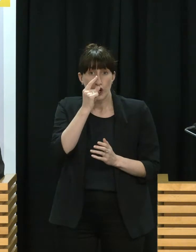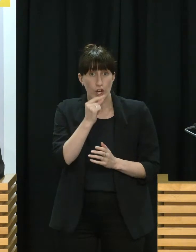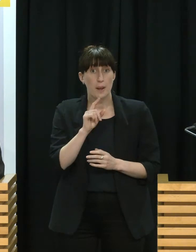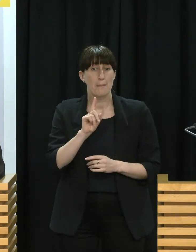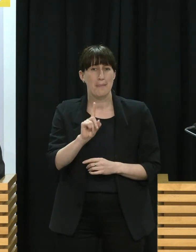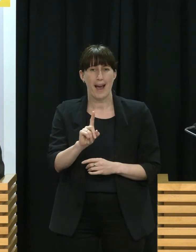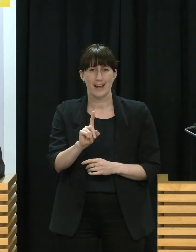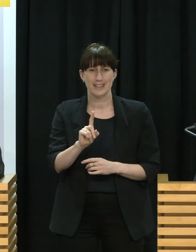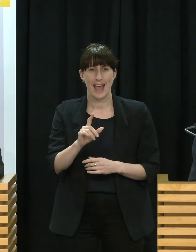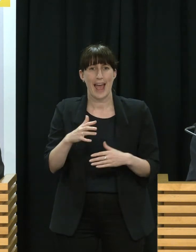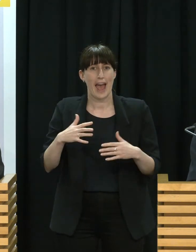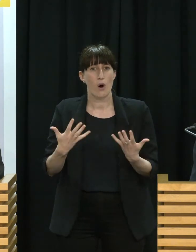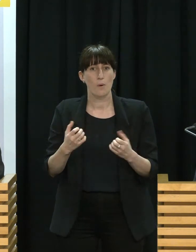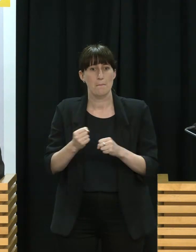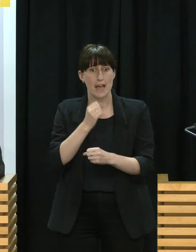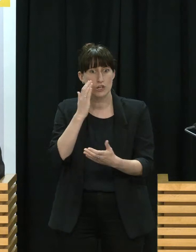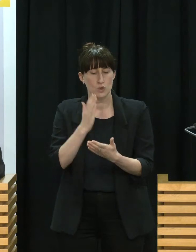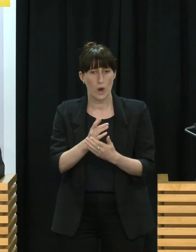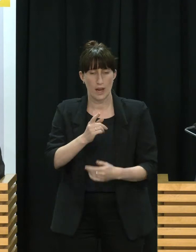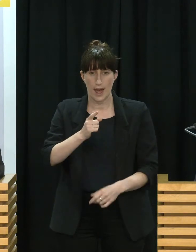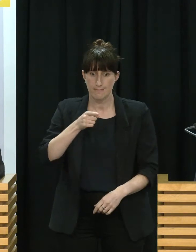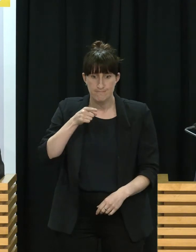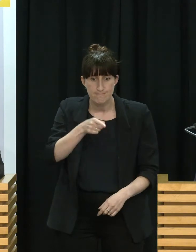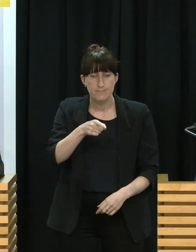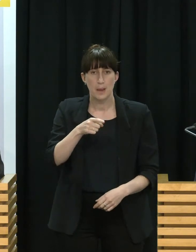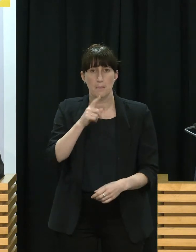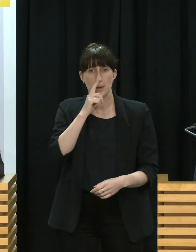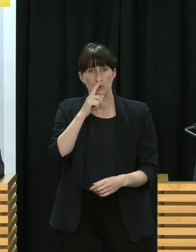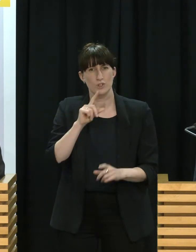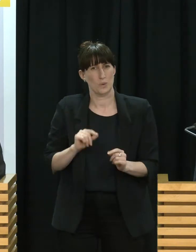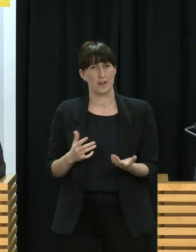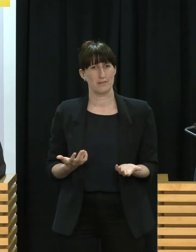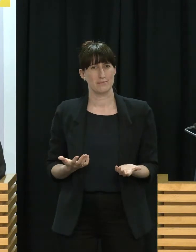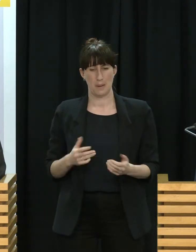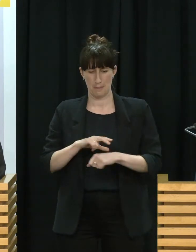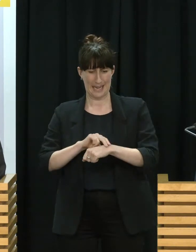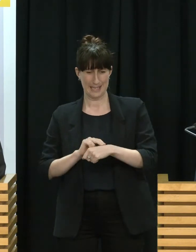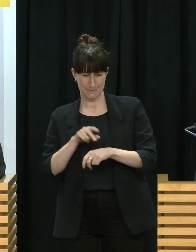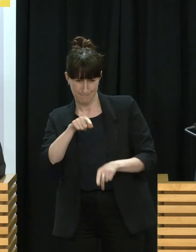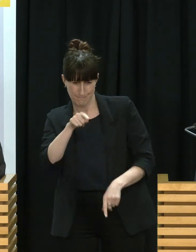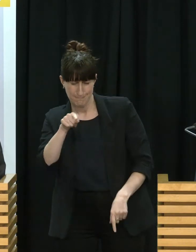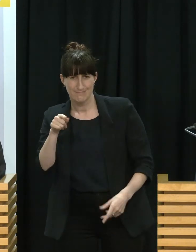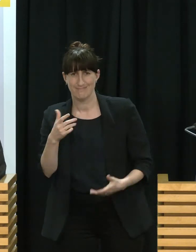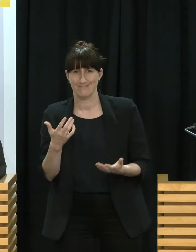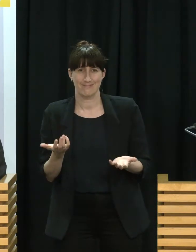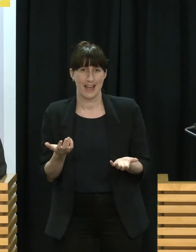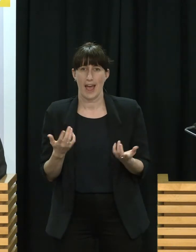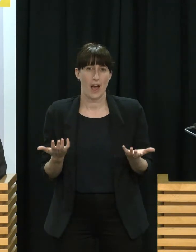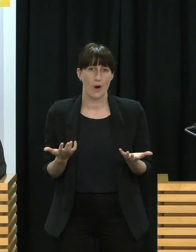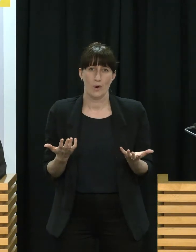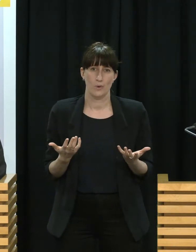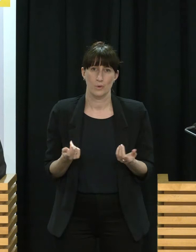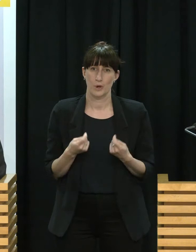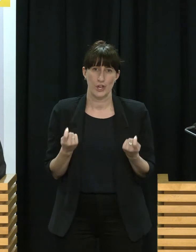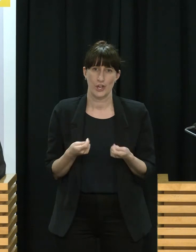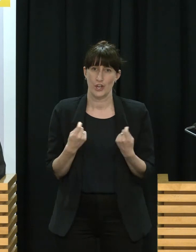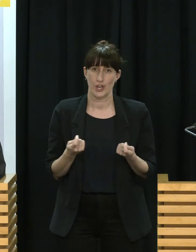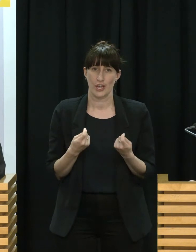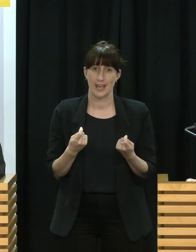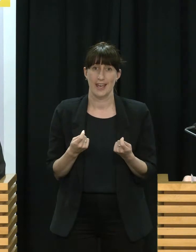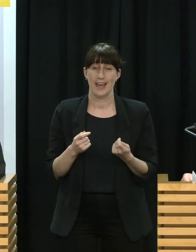not enforcing it, then people will... Then it's rather pointless making it mandatory. And actually, it would add significant